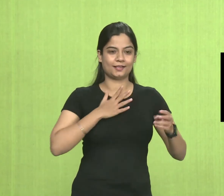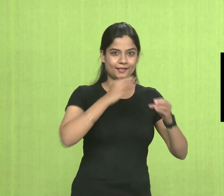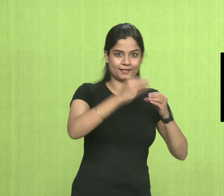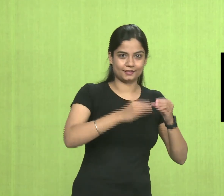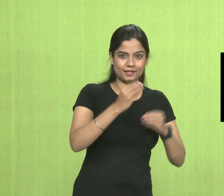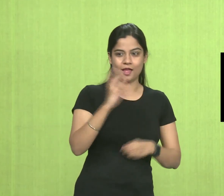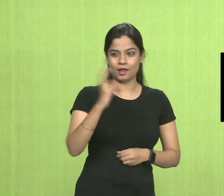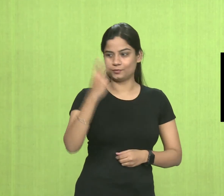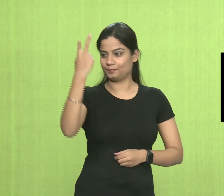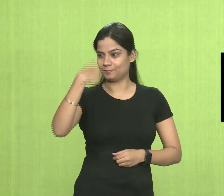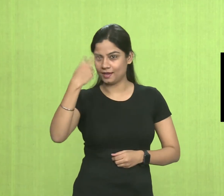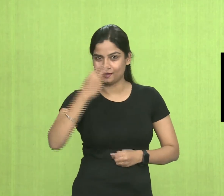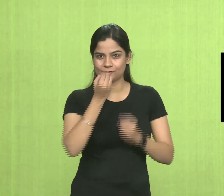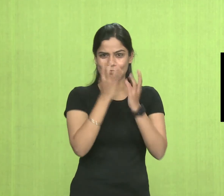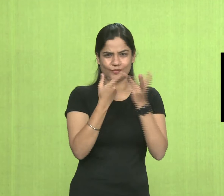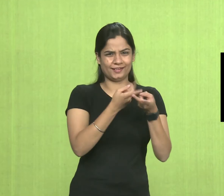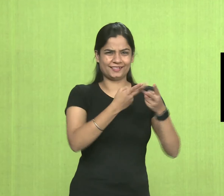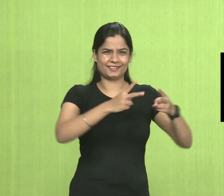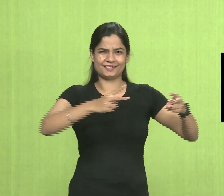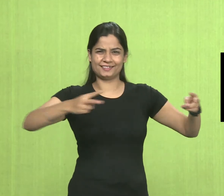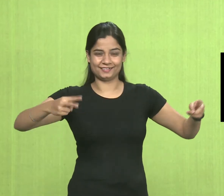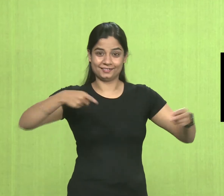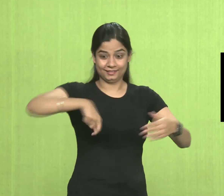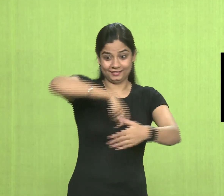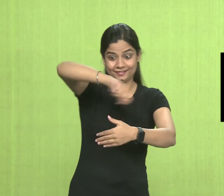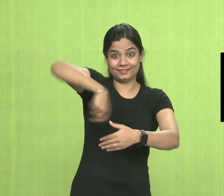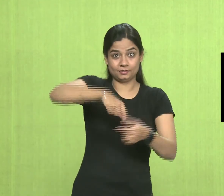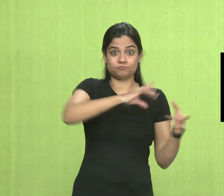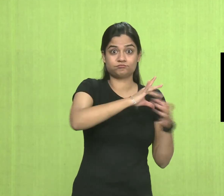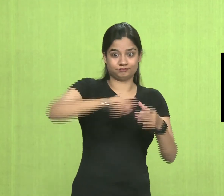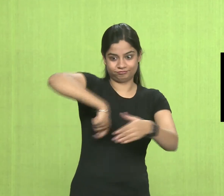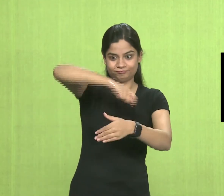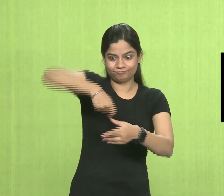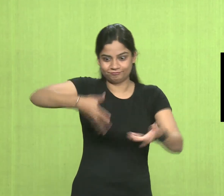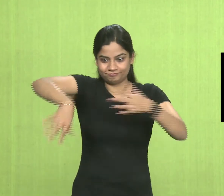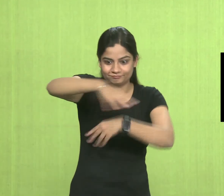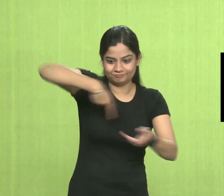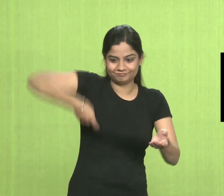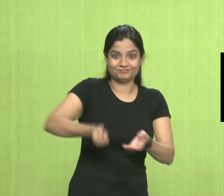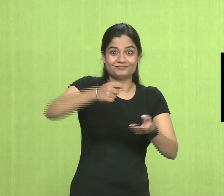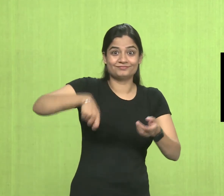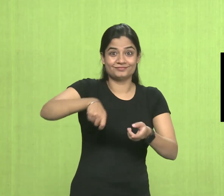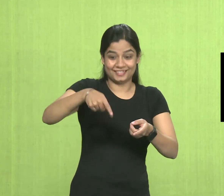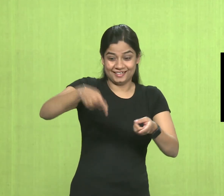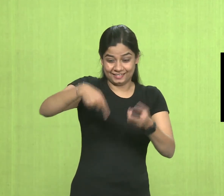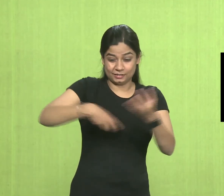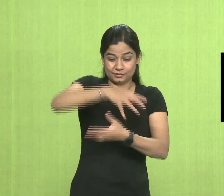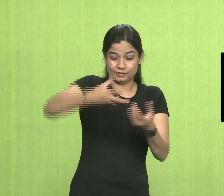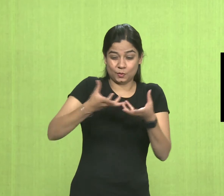Sometimes the vegetables, while we are cooking them, the nutrients get lost